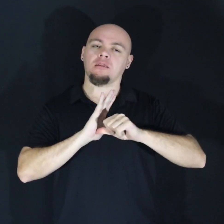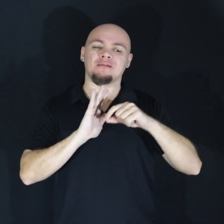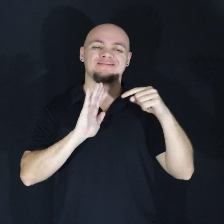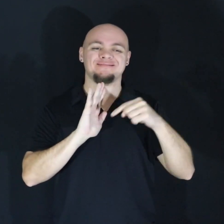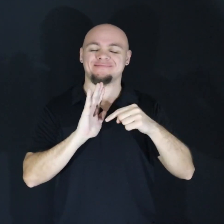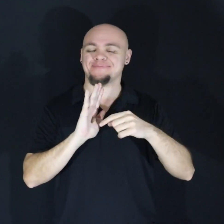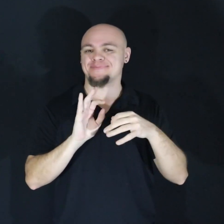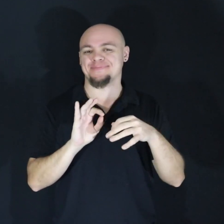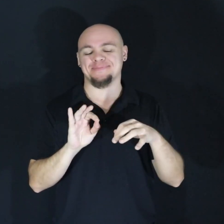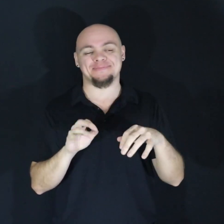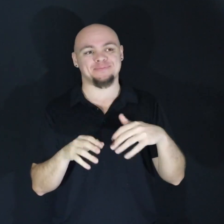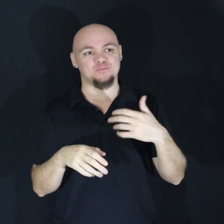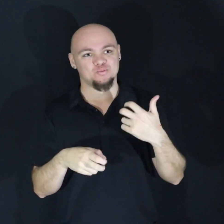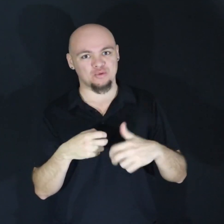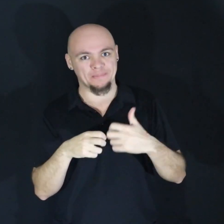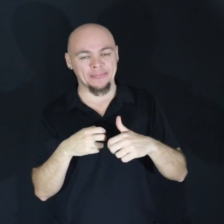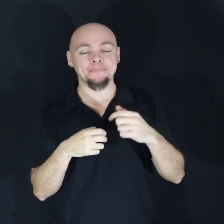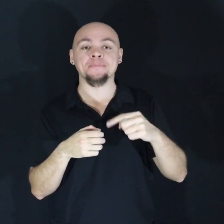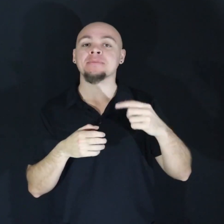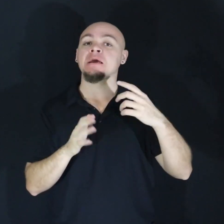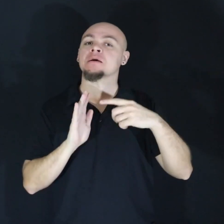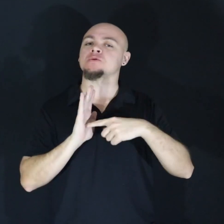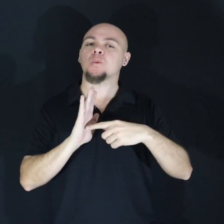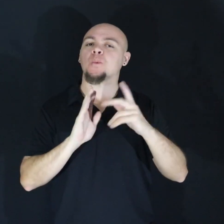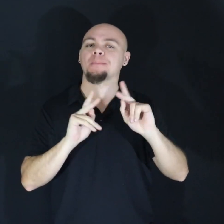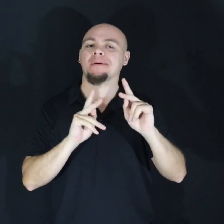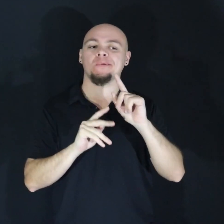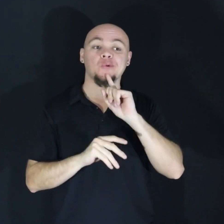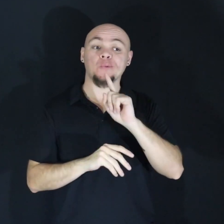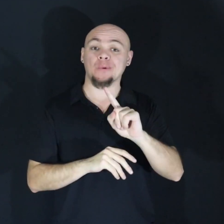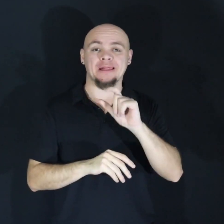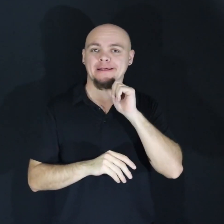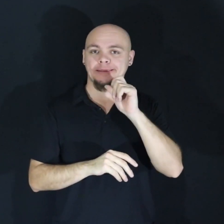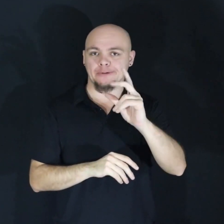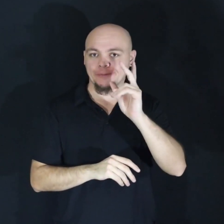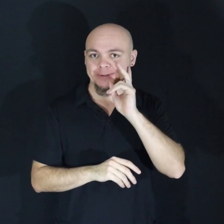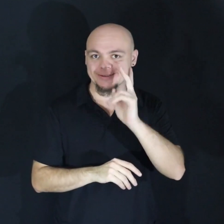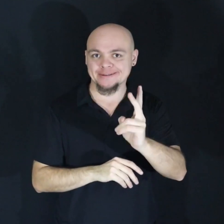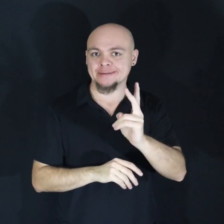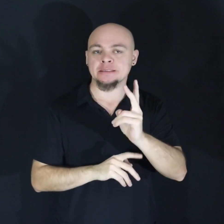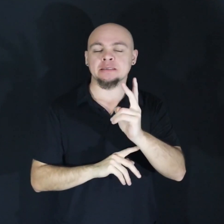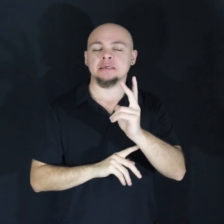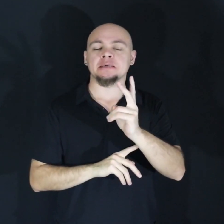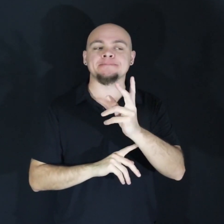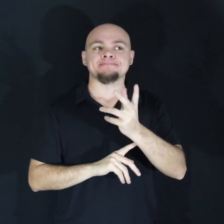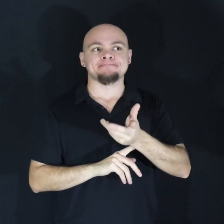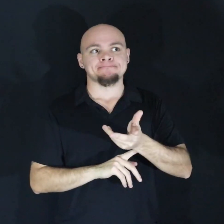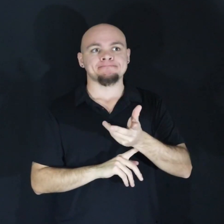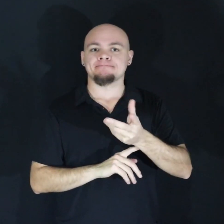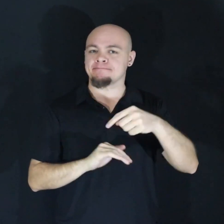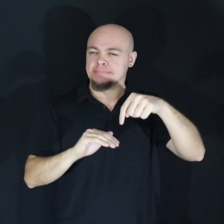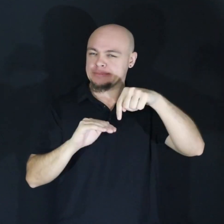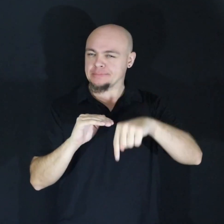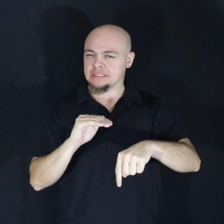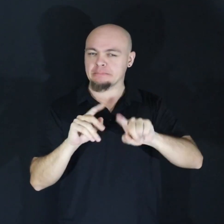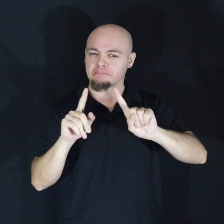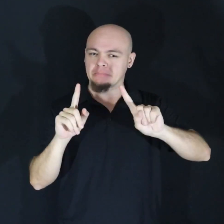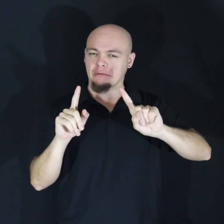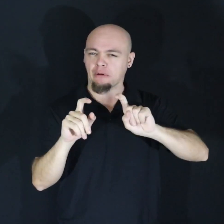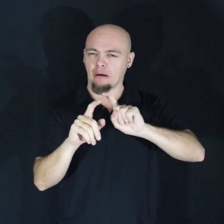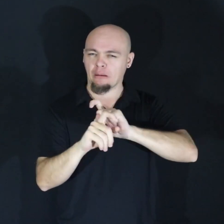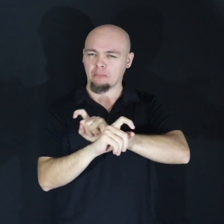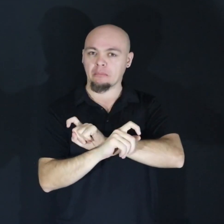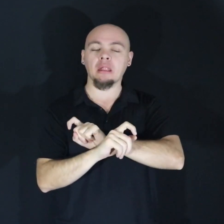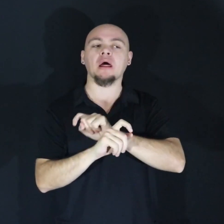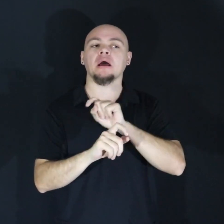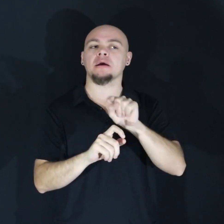deal. It shows that people don't necessarily see the deep complexities that come